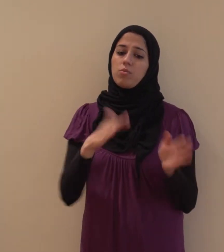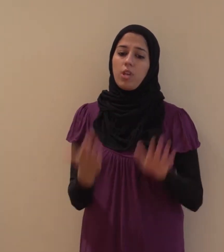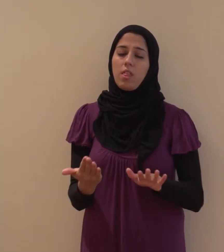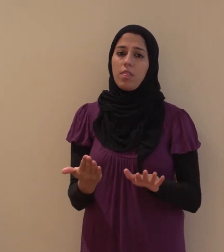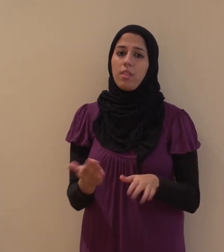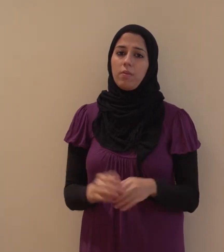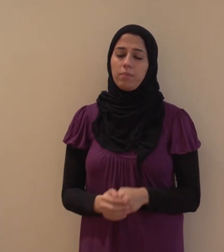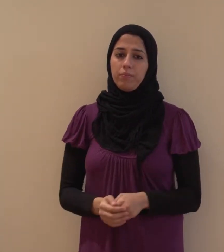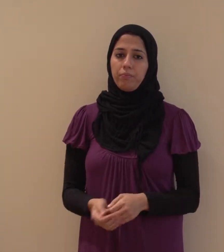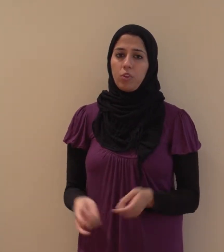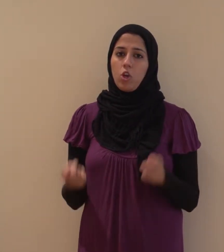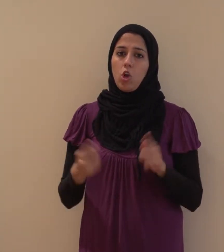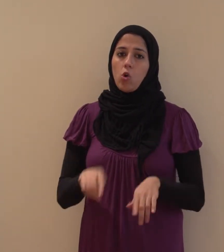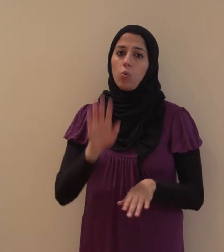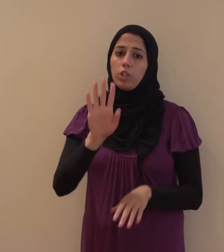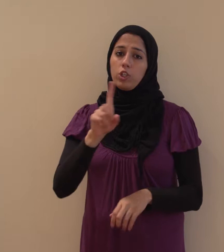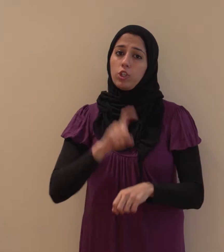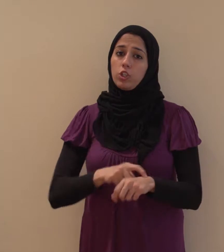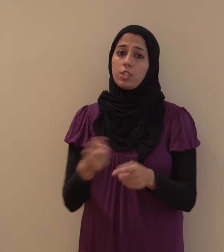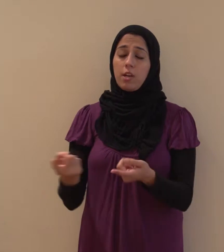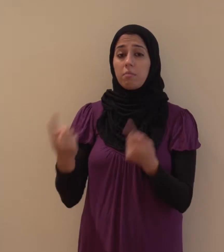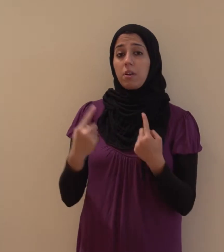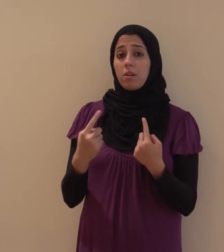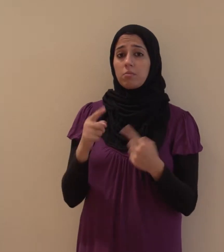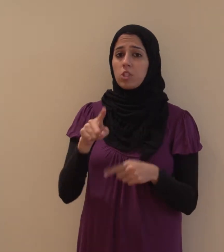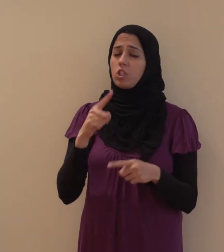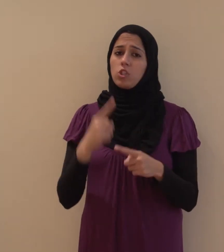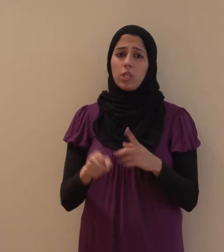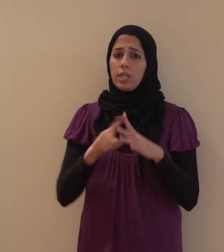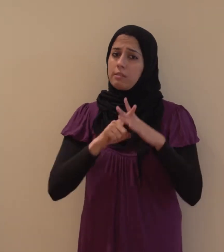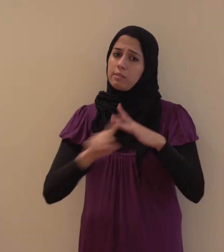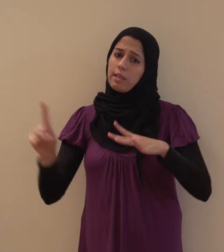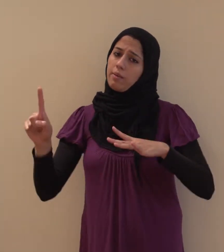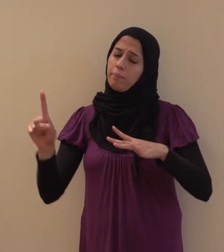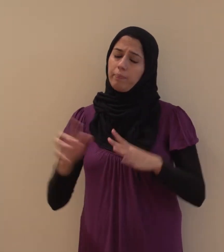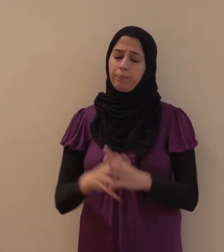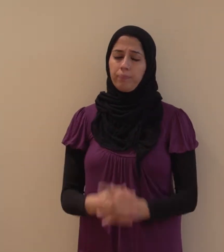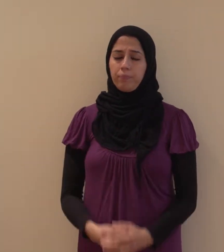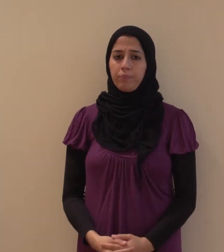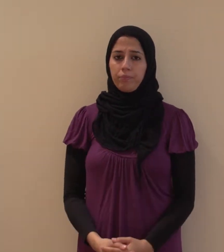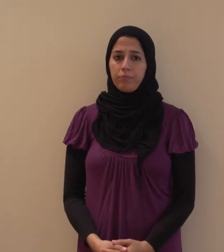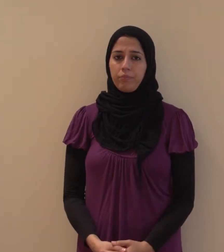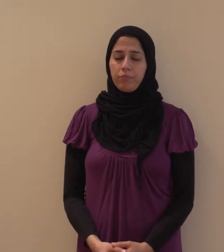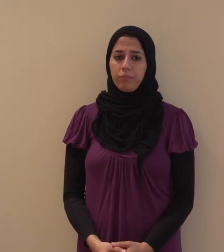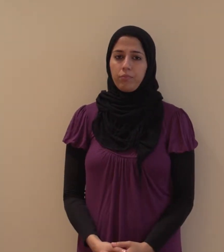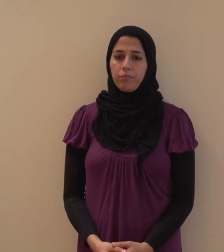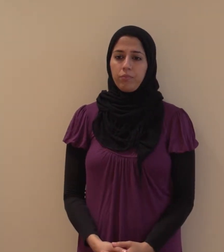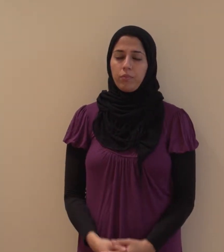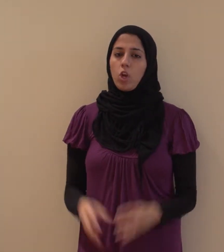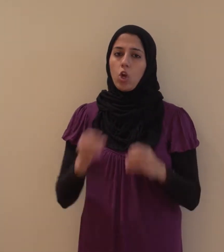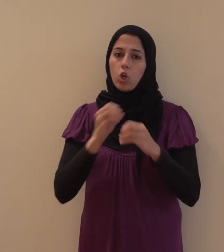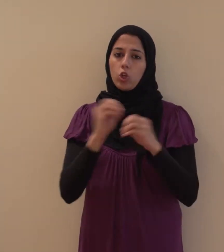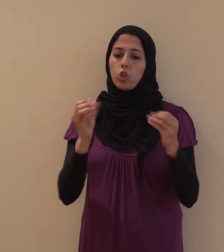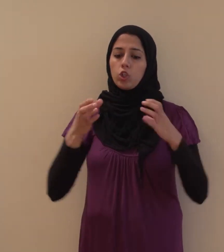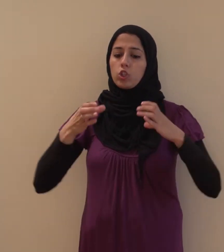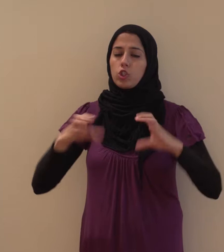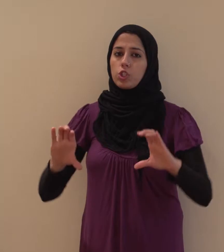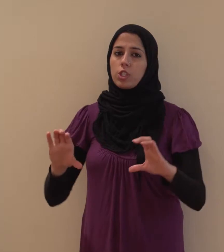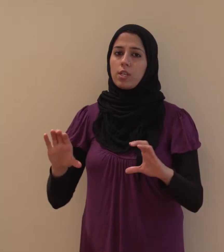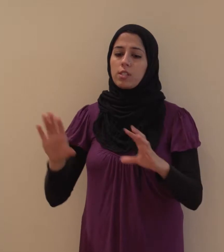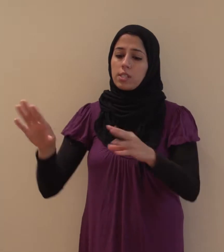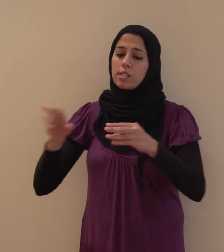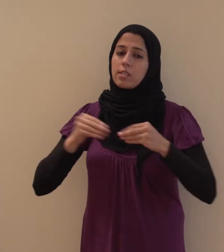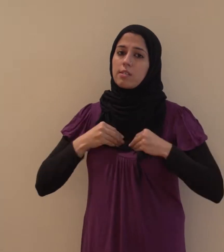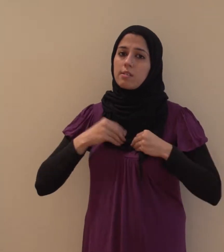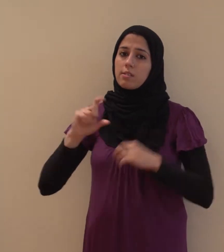have any chance to repent to Allah or to turn to Islam. There is no chance. So before that, Allah subhanahu wa ta'ala has given